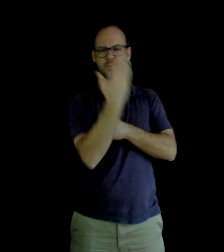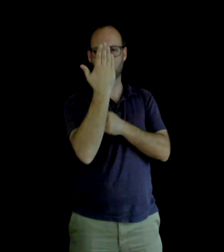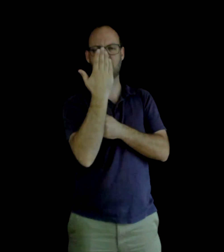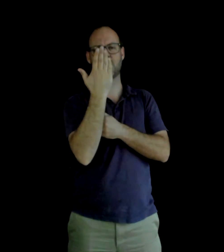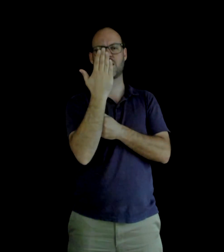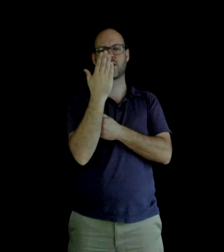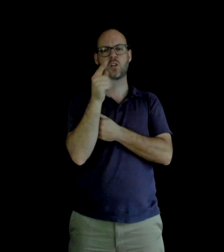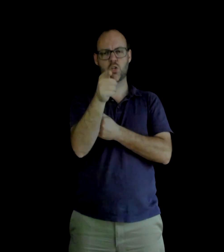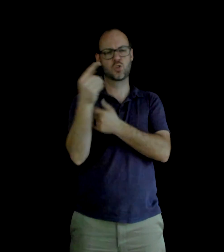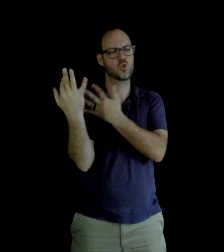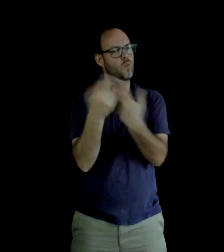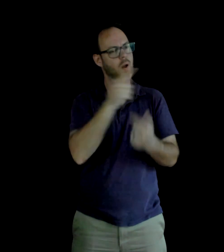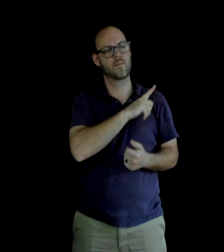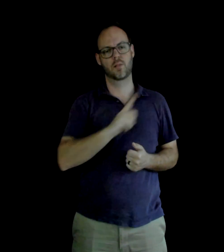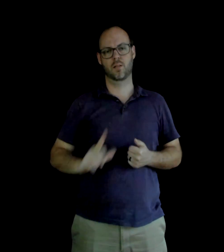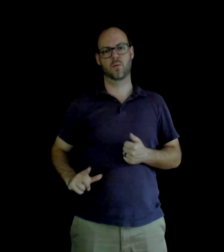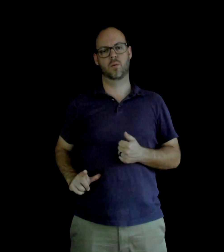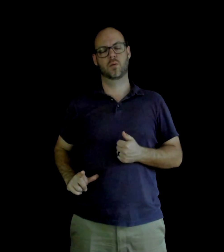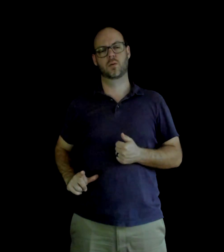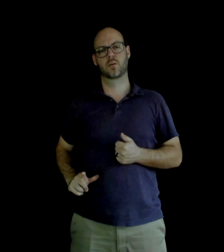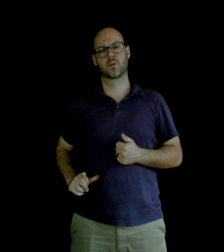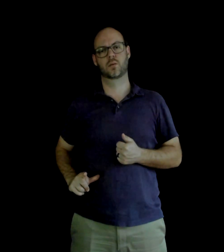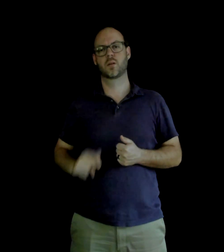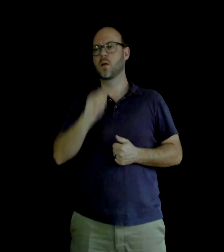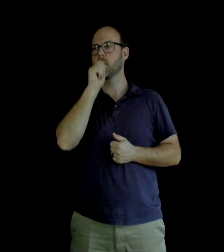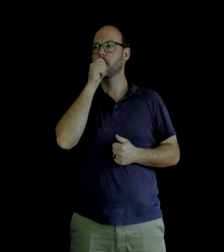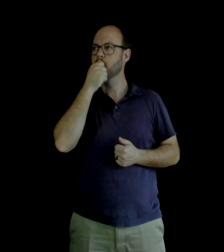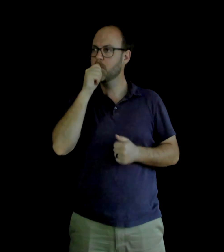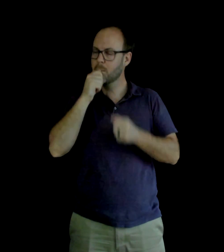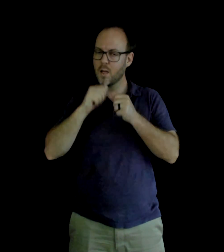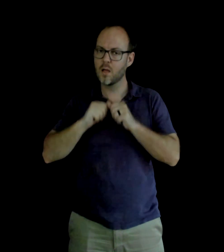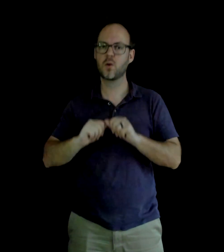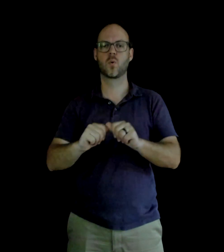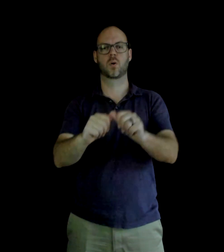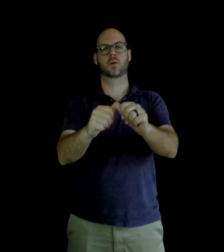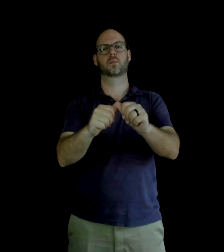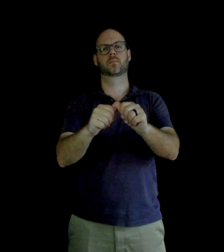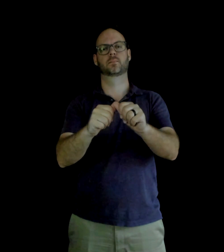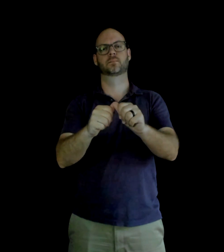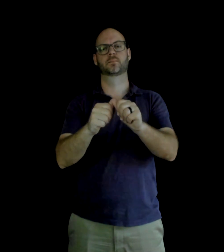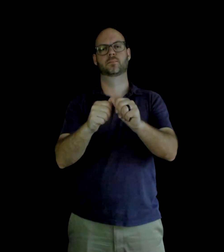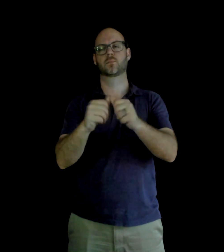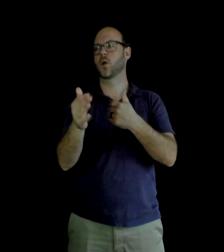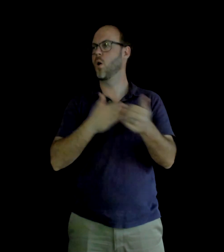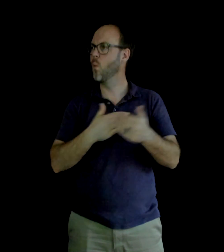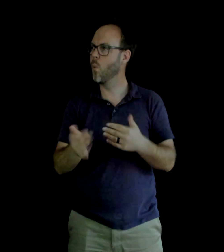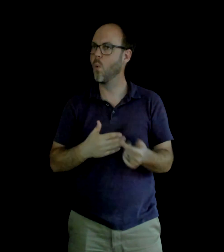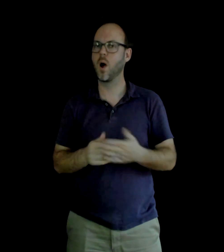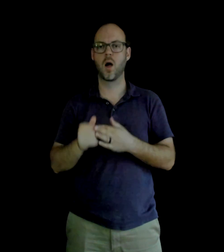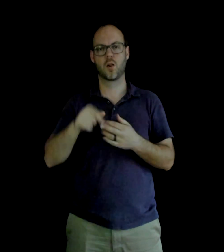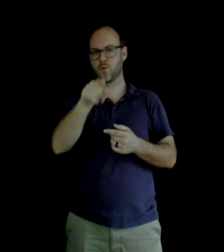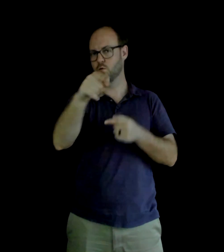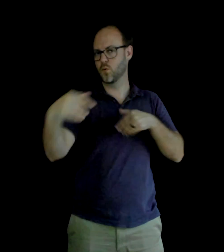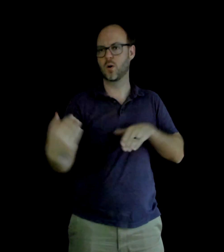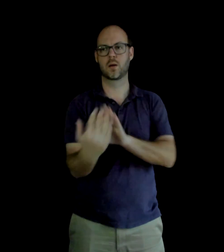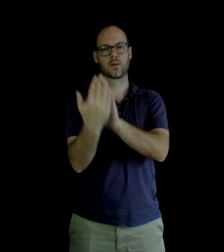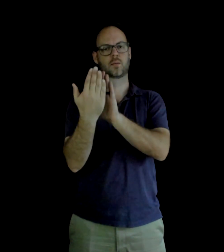front of you as you wait for the Lord, as you patiently endure whatever it is you're up against.